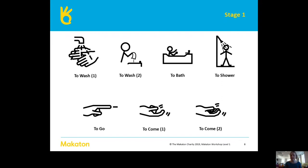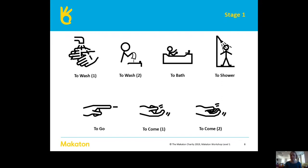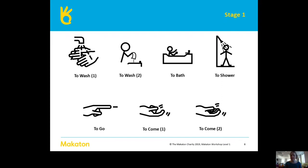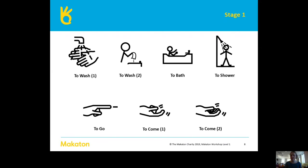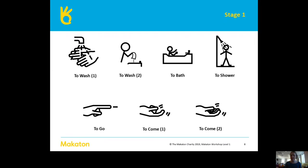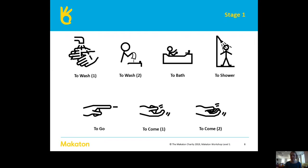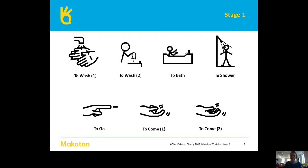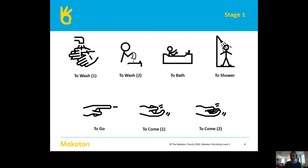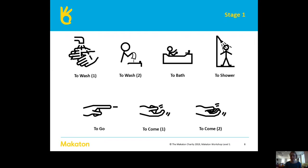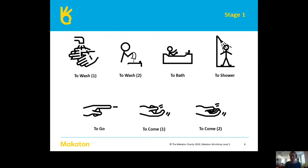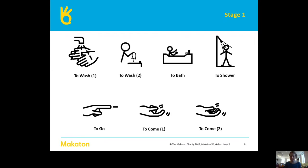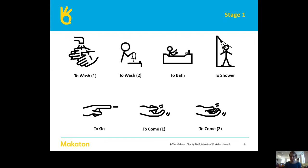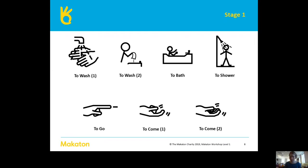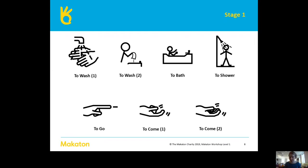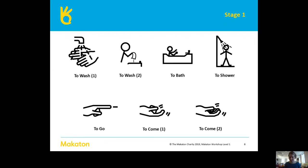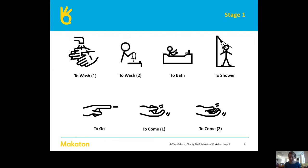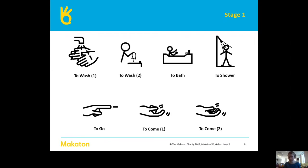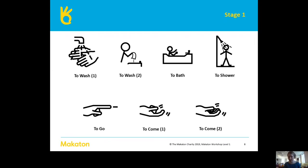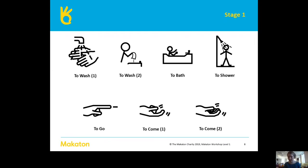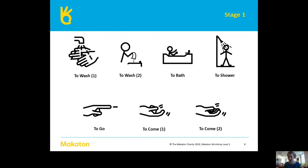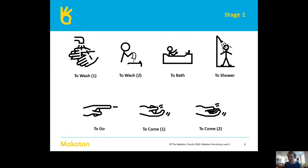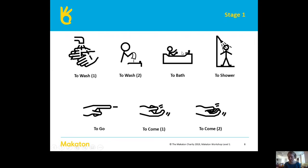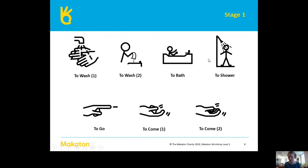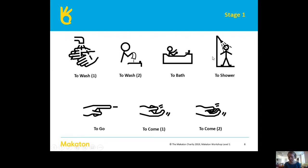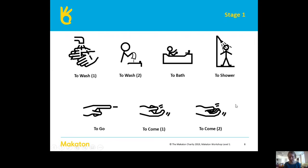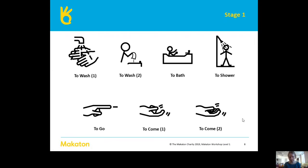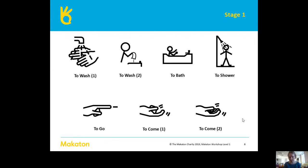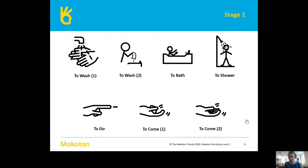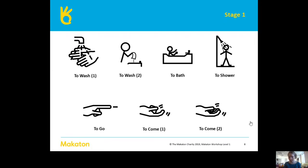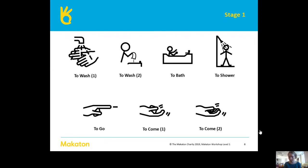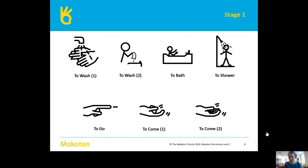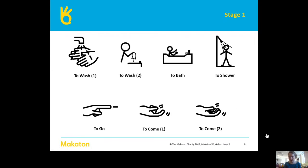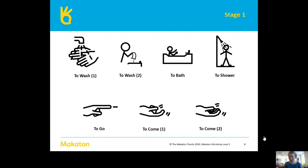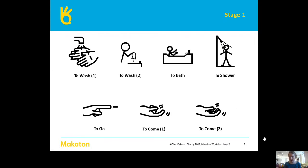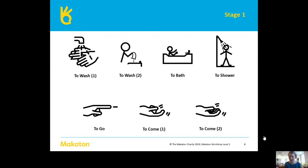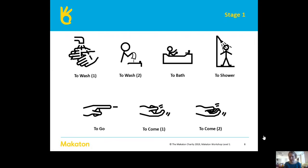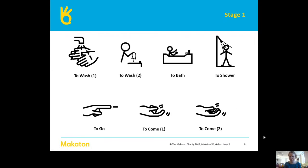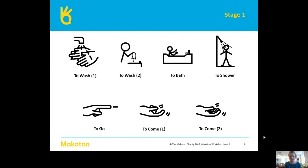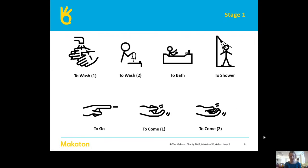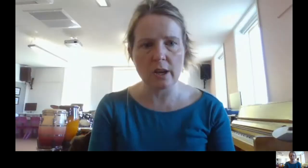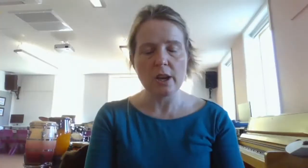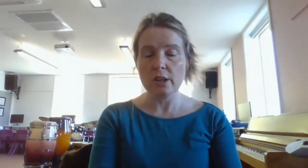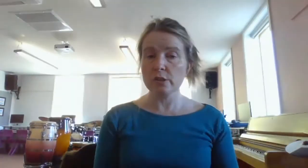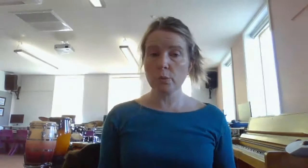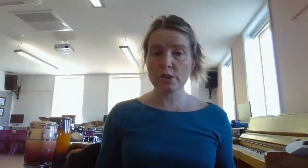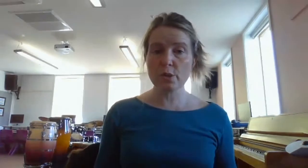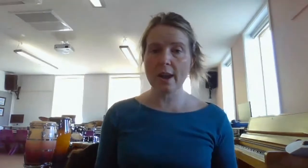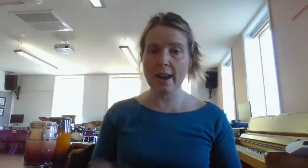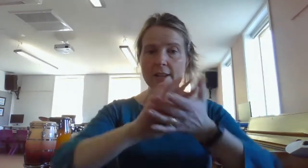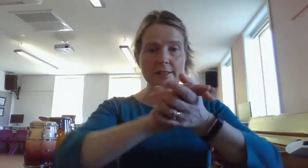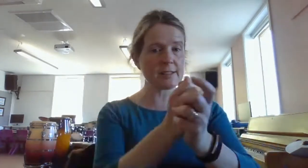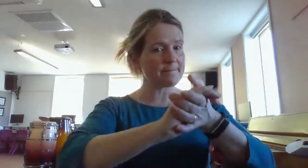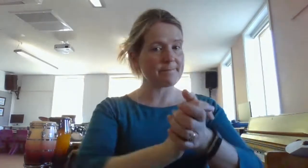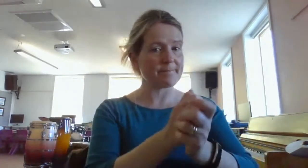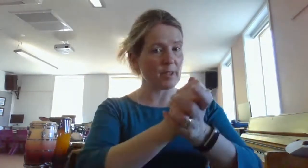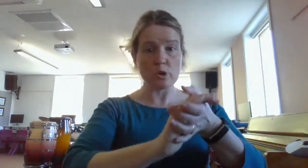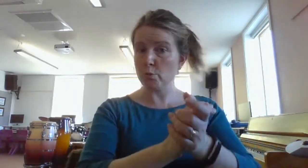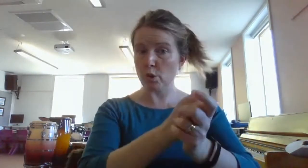bit offensive in certain countries, so we're going to learn both of those. Okay, so to wash your hands. To wash